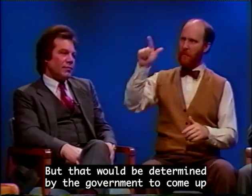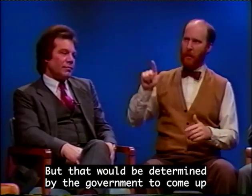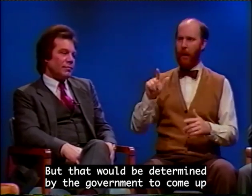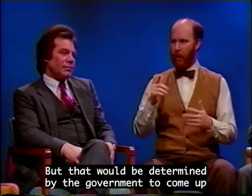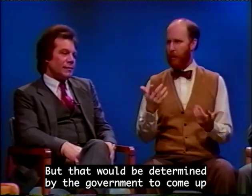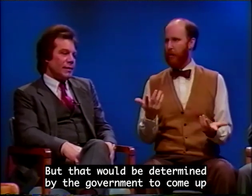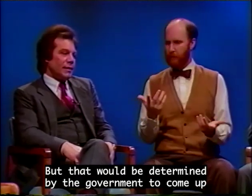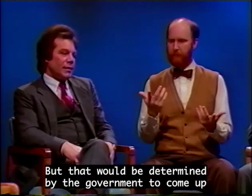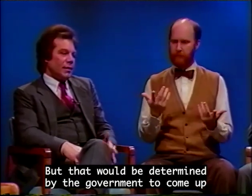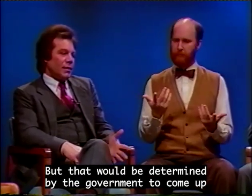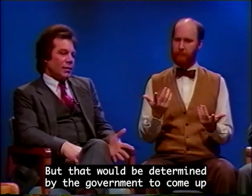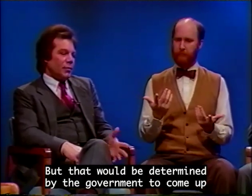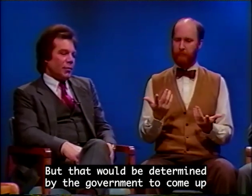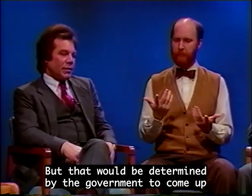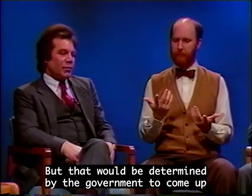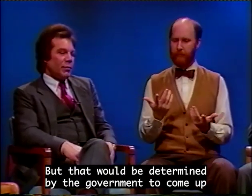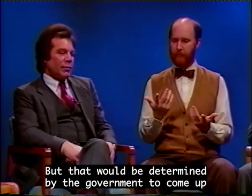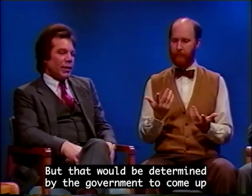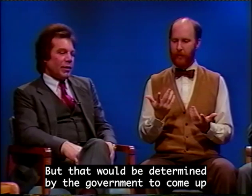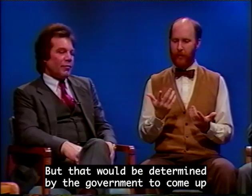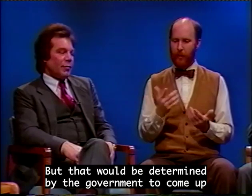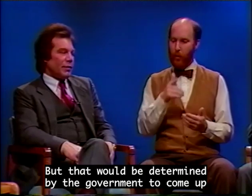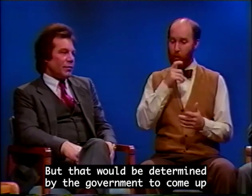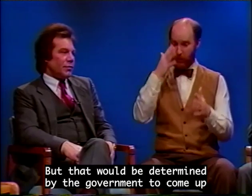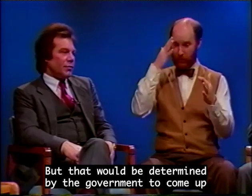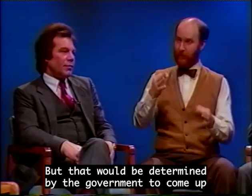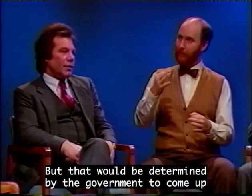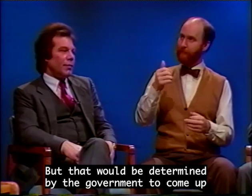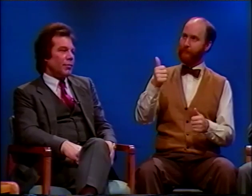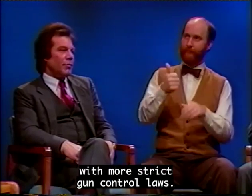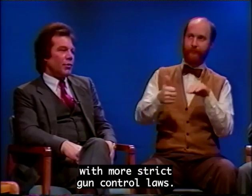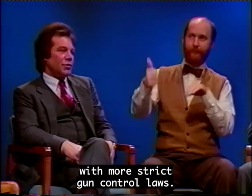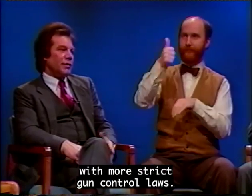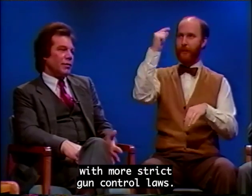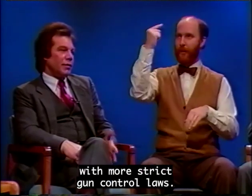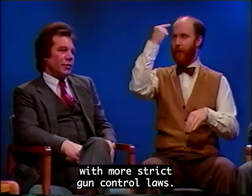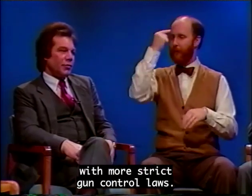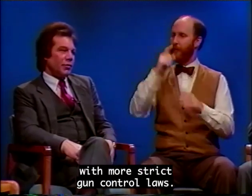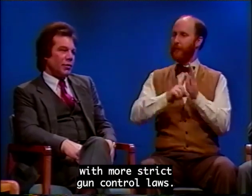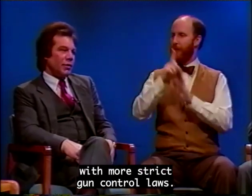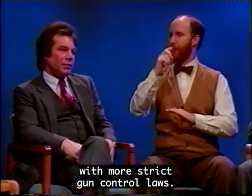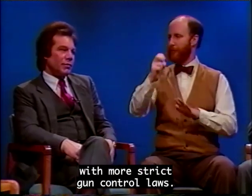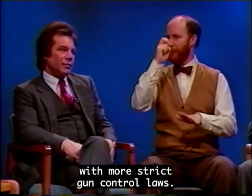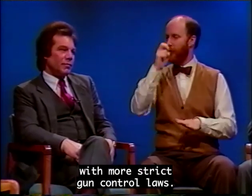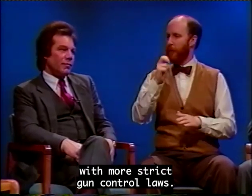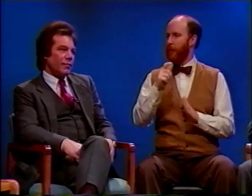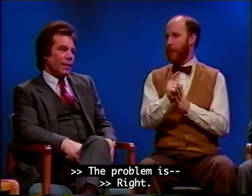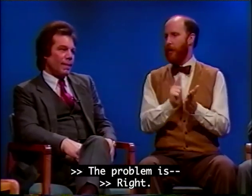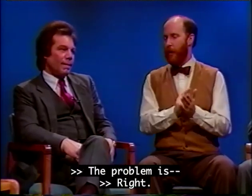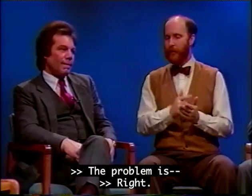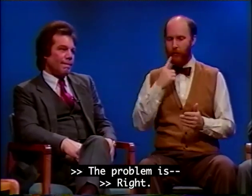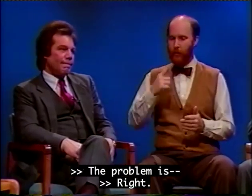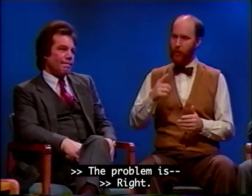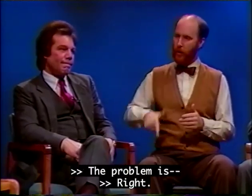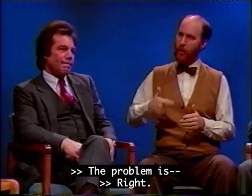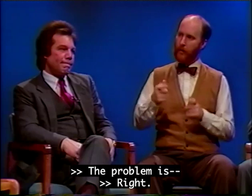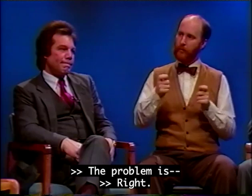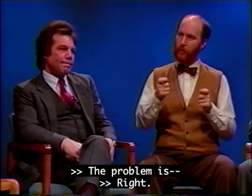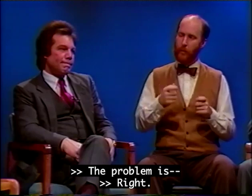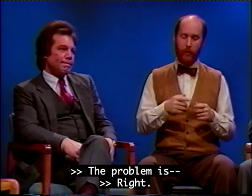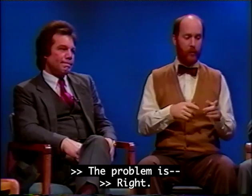that would be determined by the government to come up with more strict gun control laws.